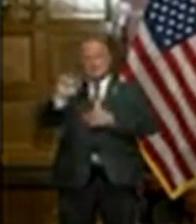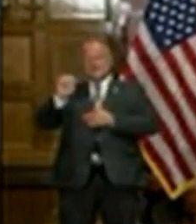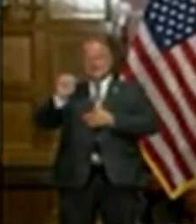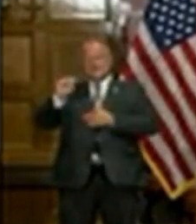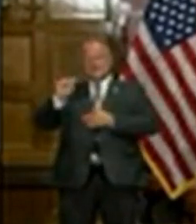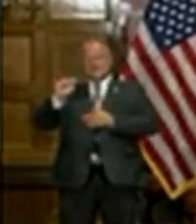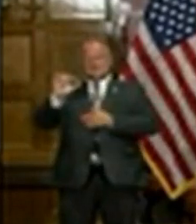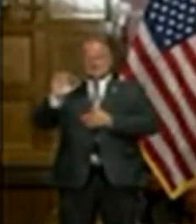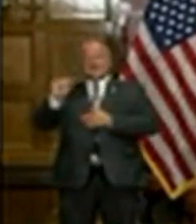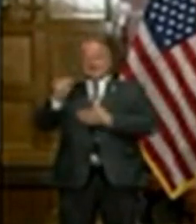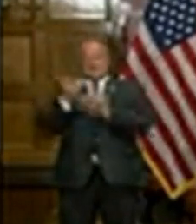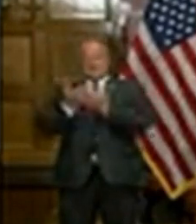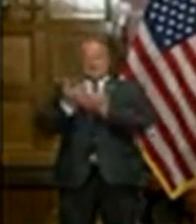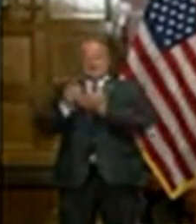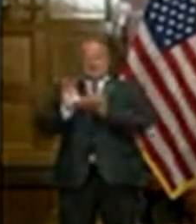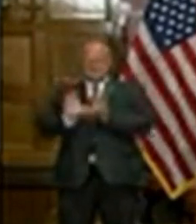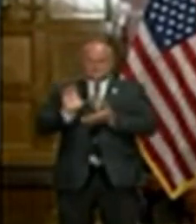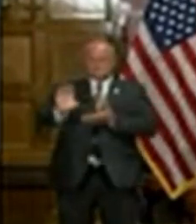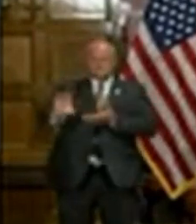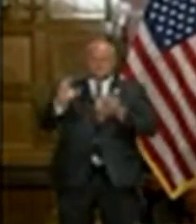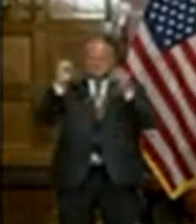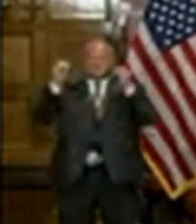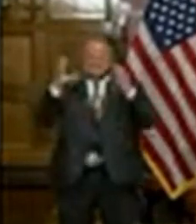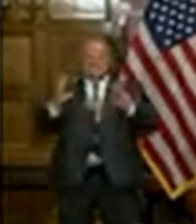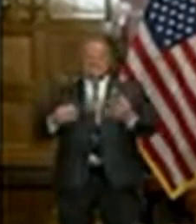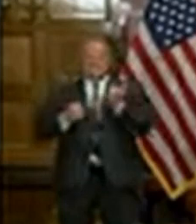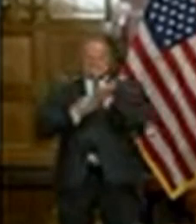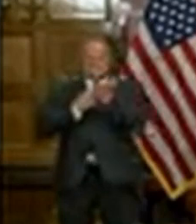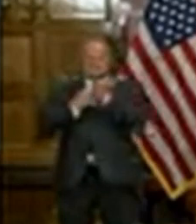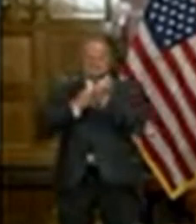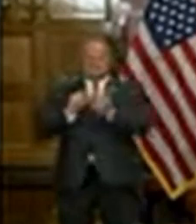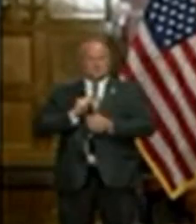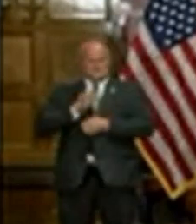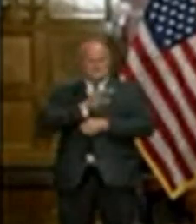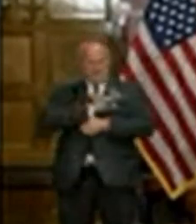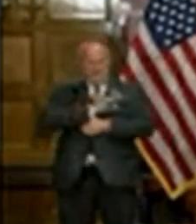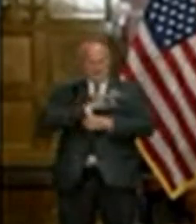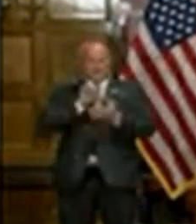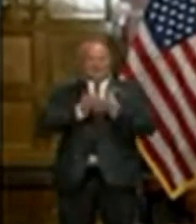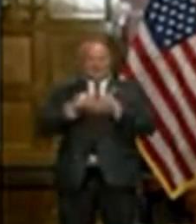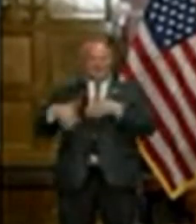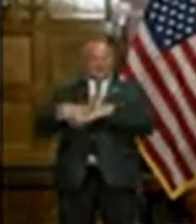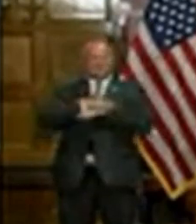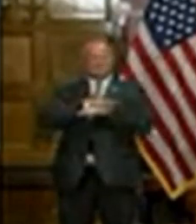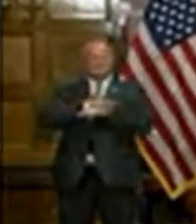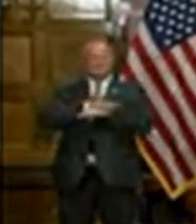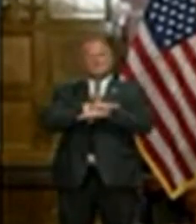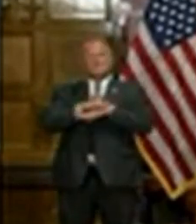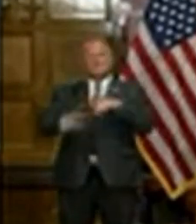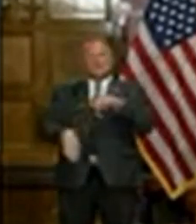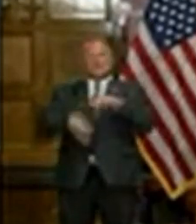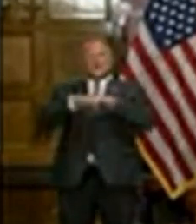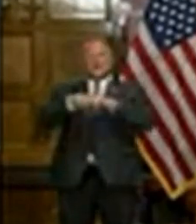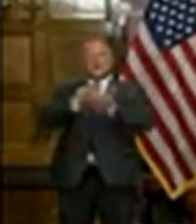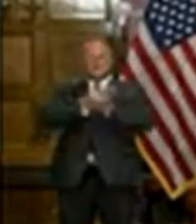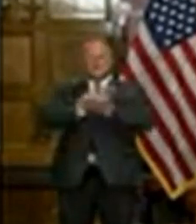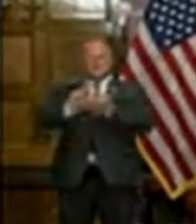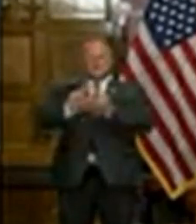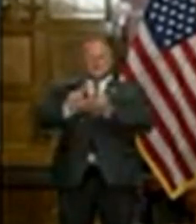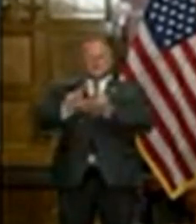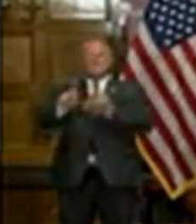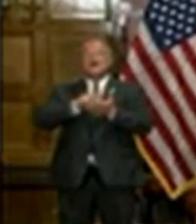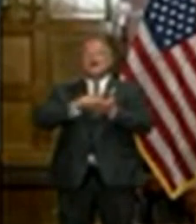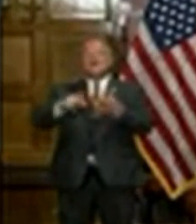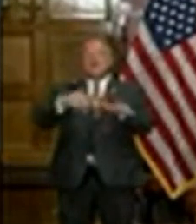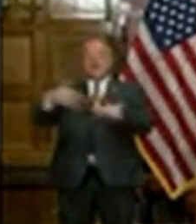being allocated for our teachers and support staff, which would cover for up to 2 weeks of